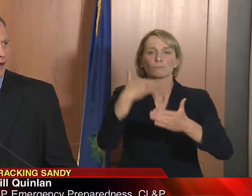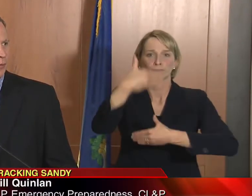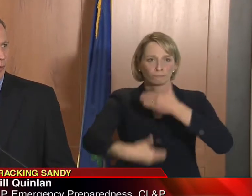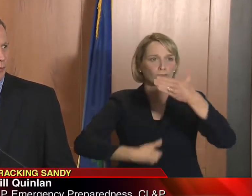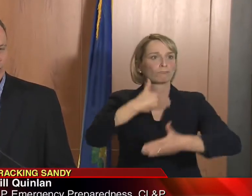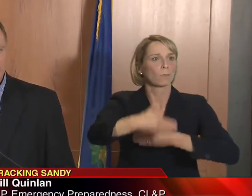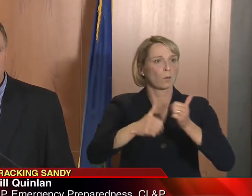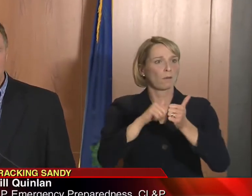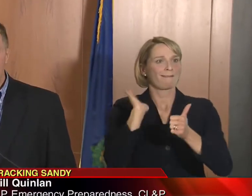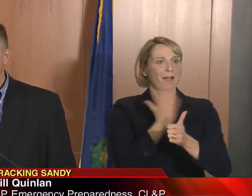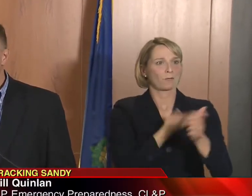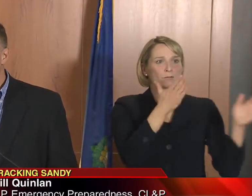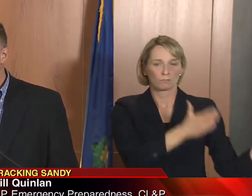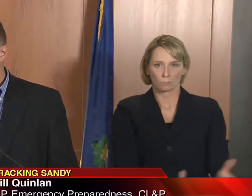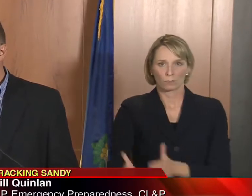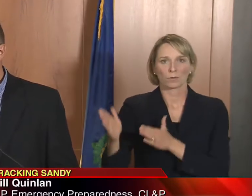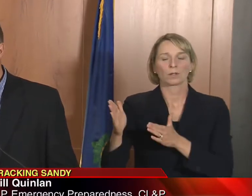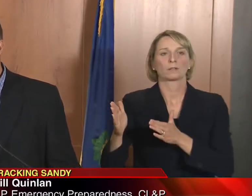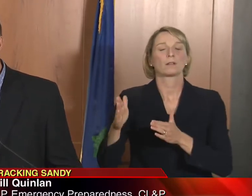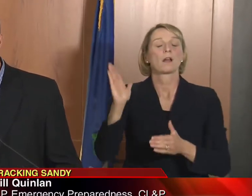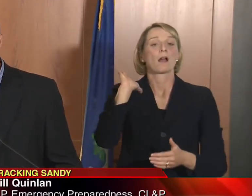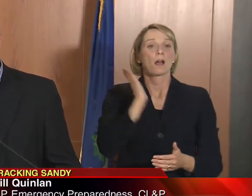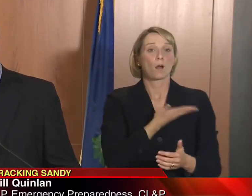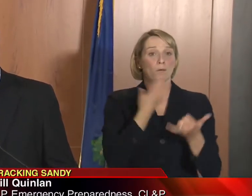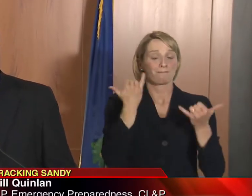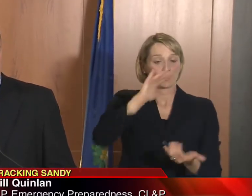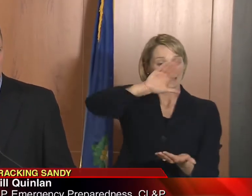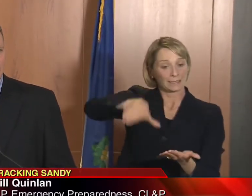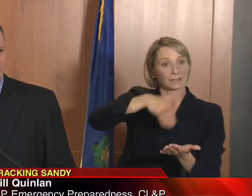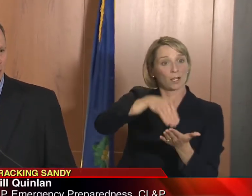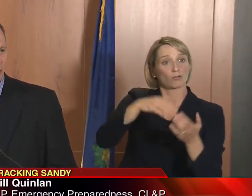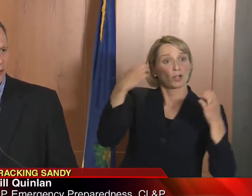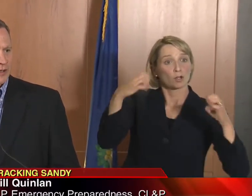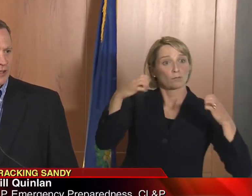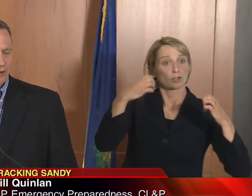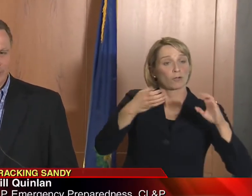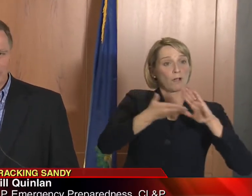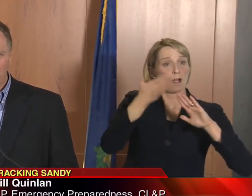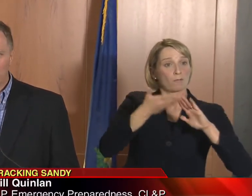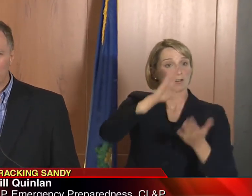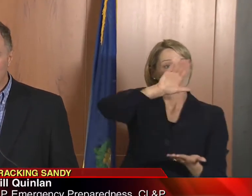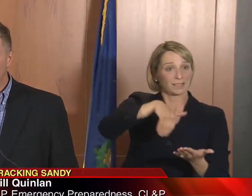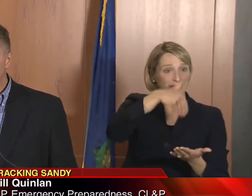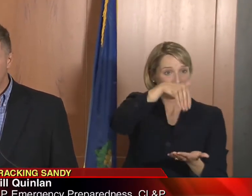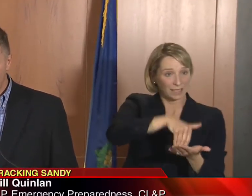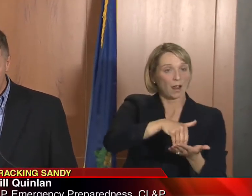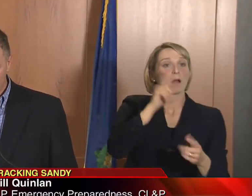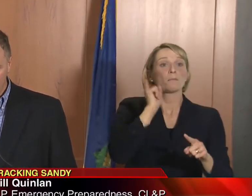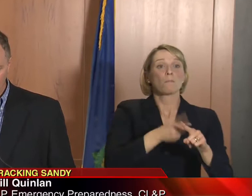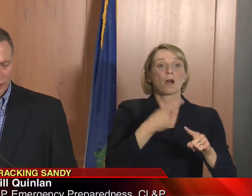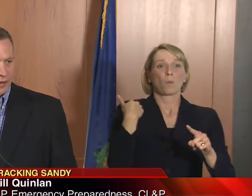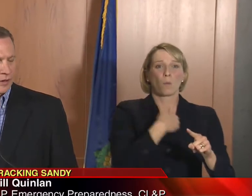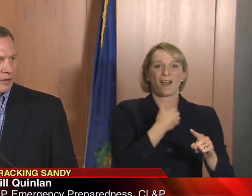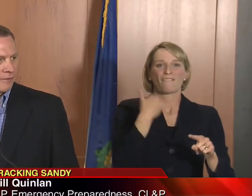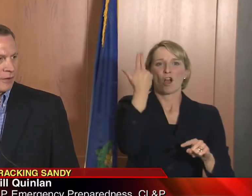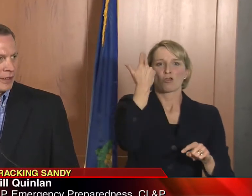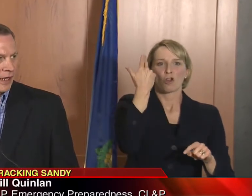with our preparations. Our Central Emergency Operations Center and all 13 of our storm rooms across the state are